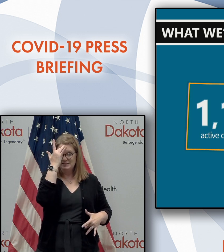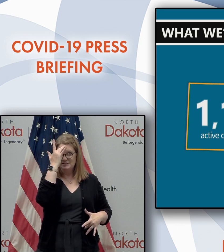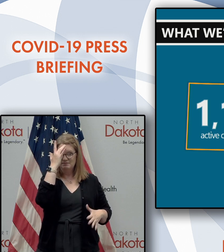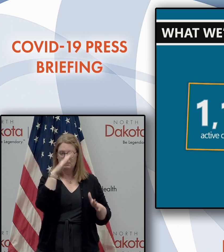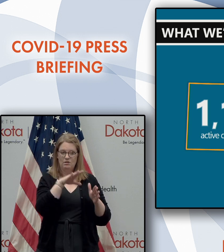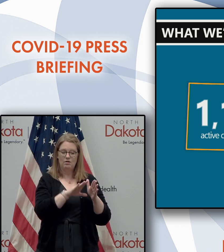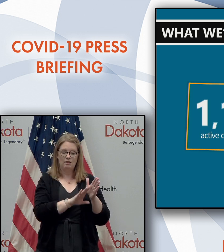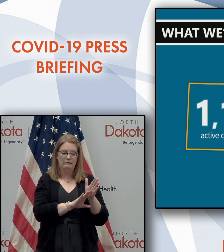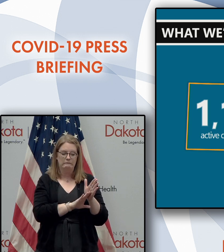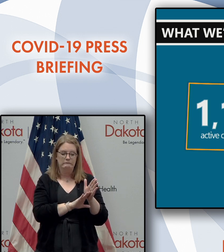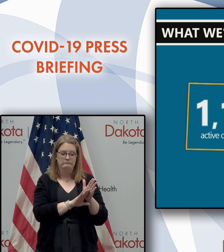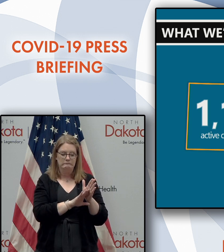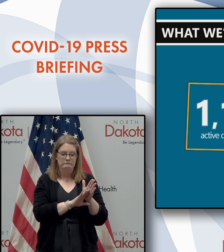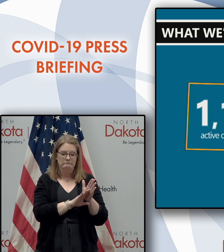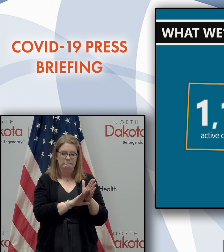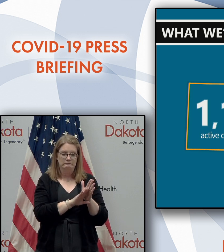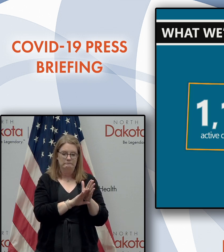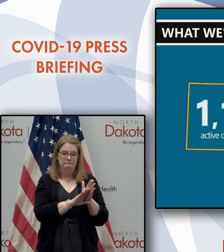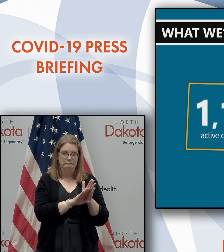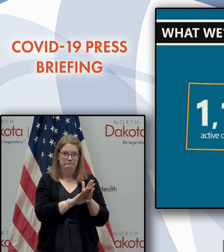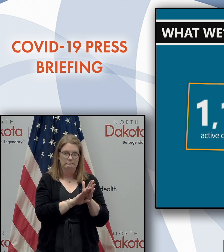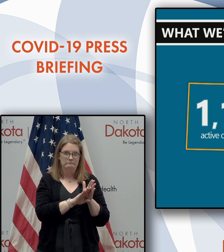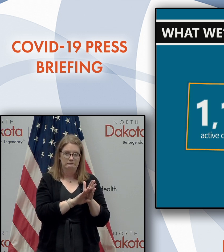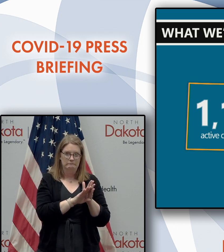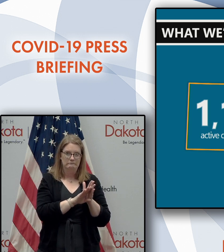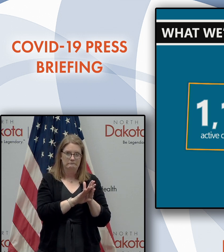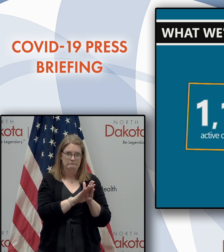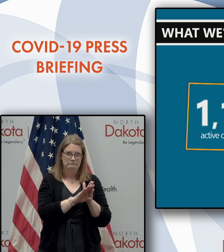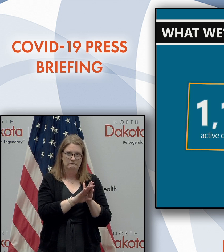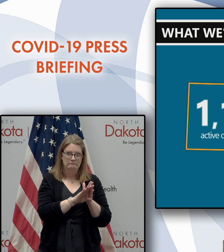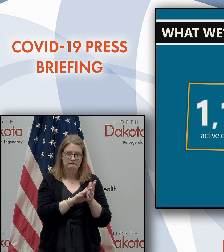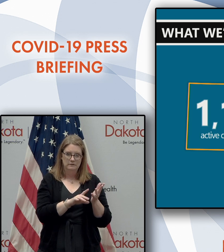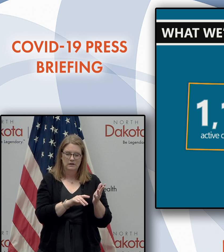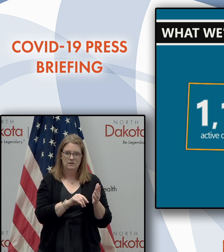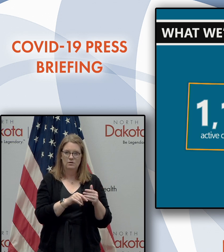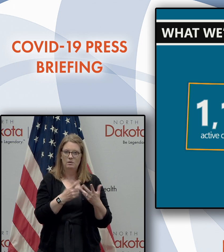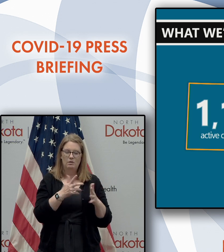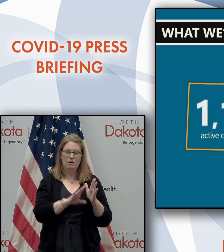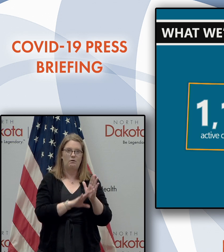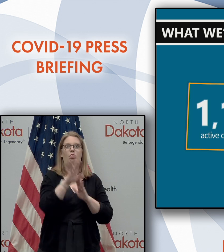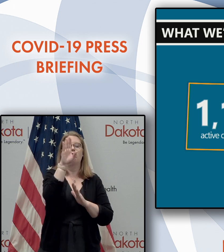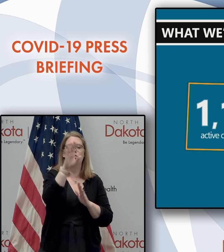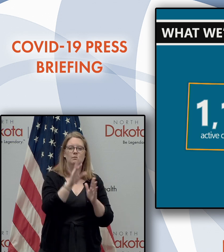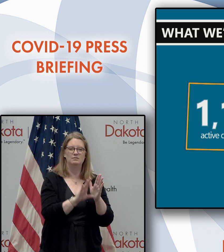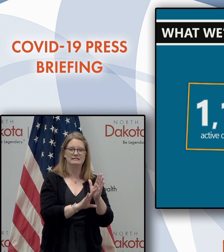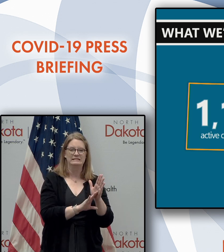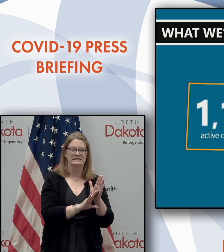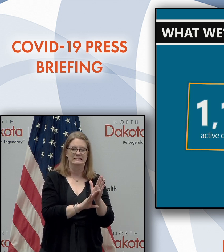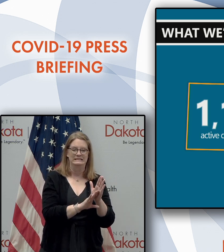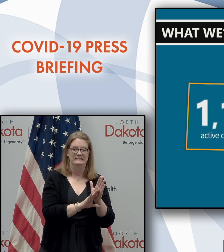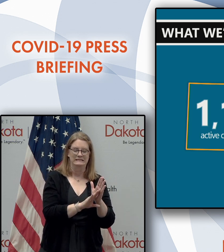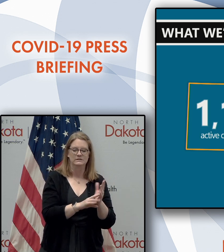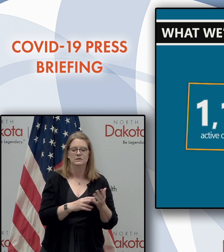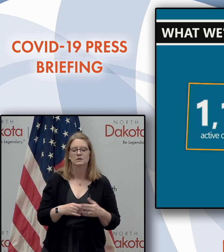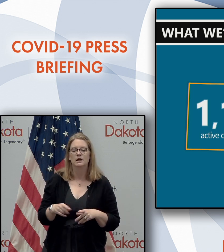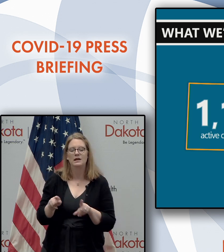more slowly than the recovereds, and then we'll see the active cases decline. Another thing we take a look at, of course,